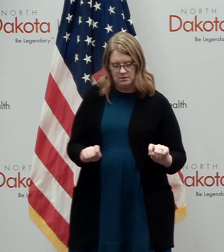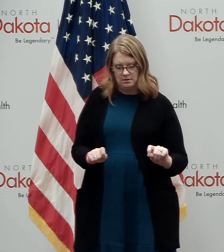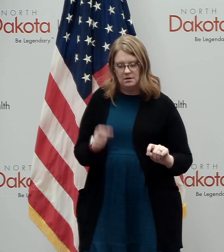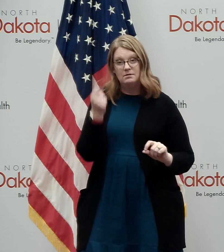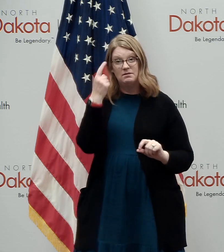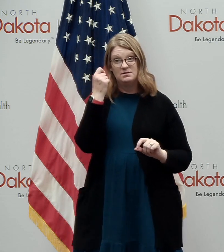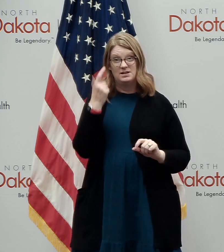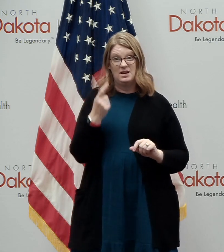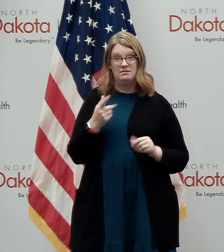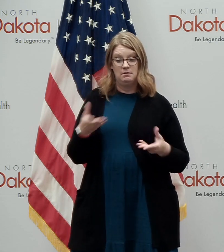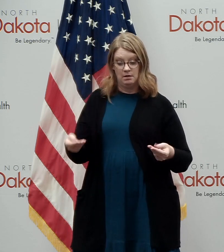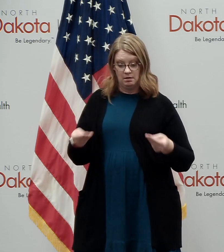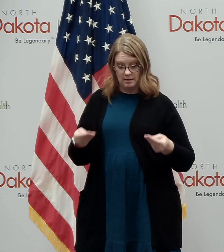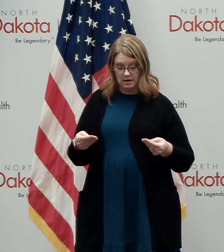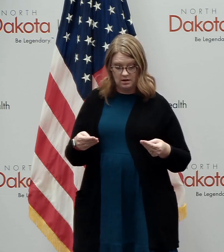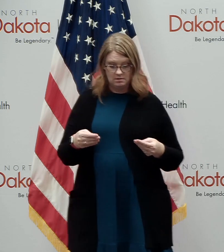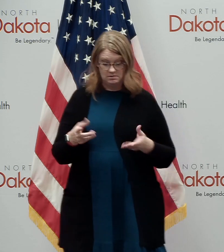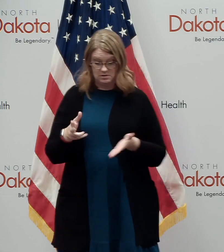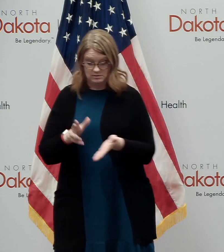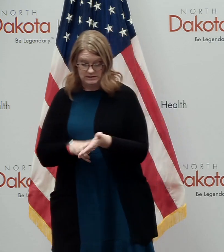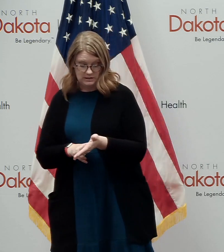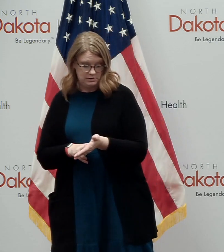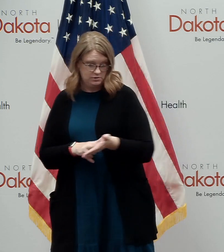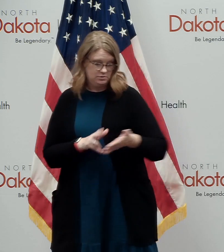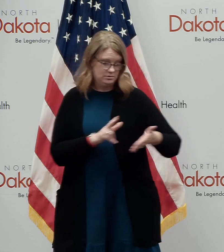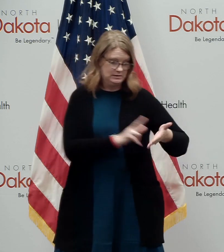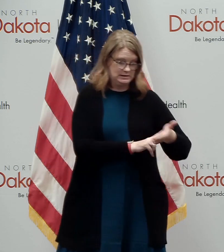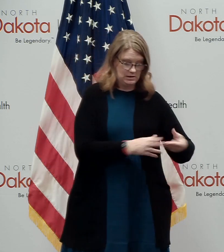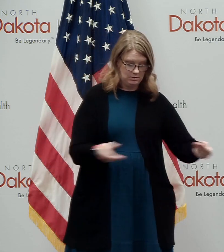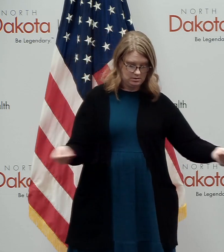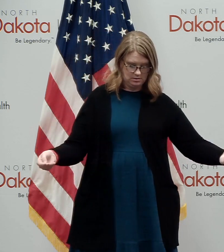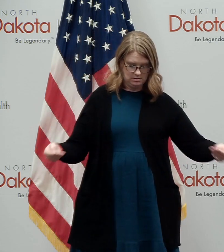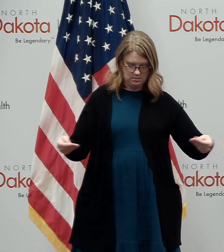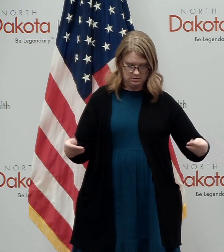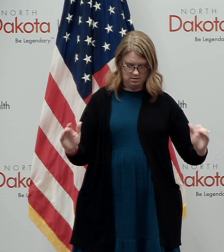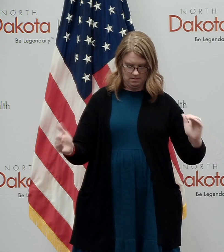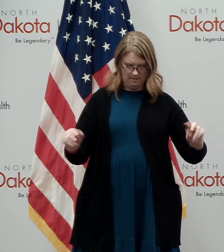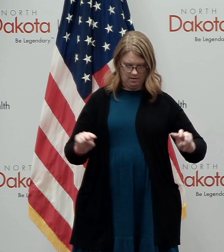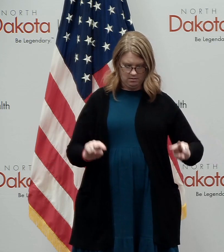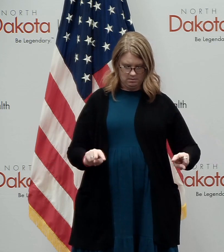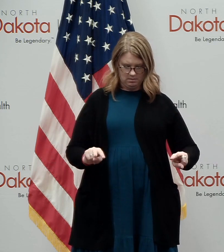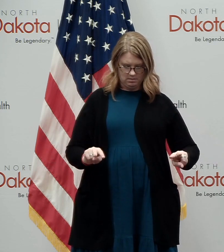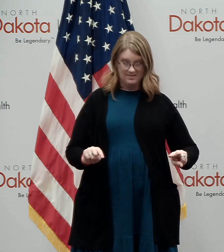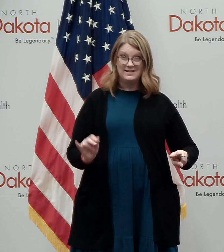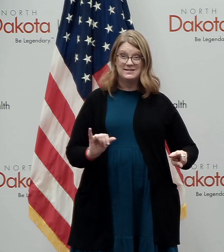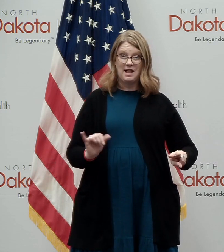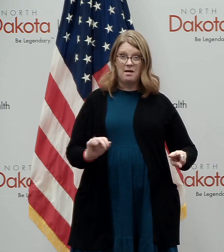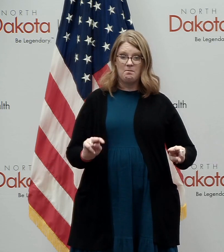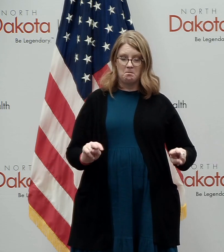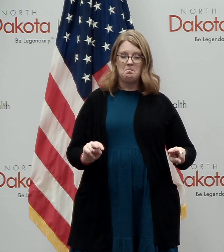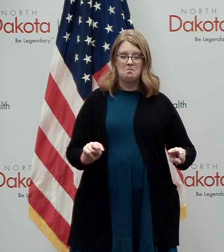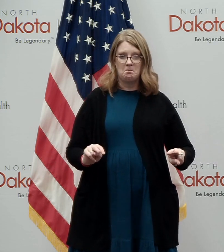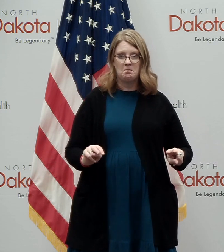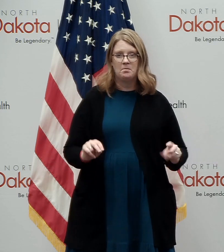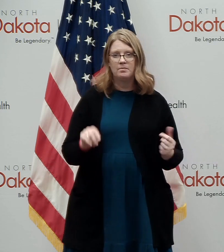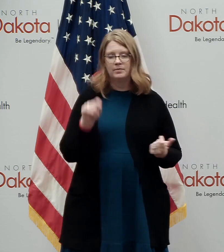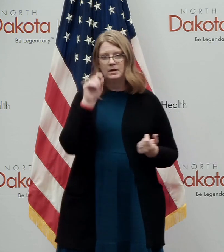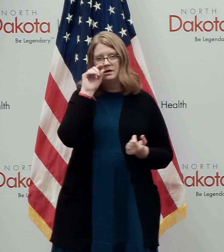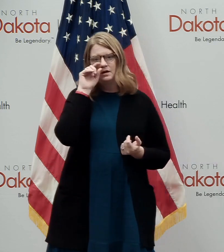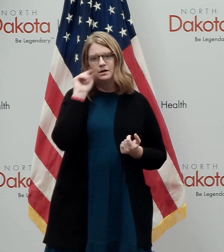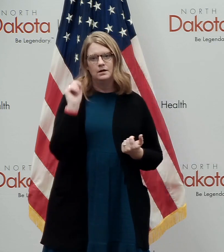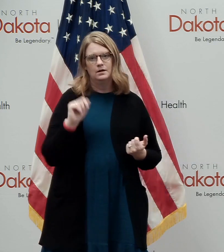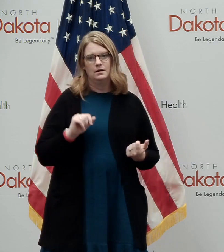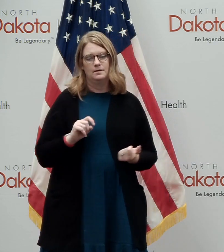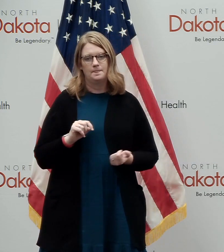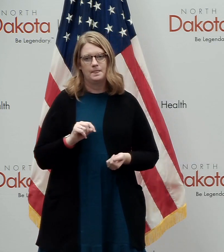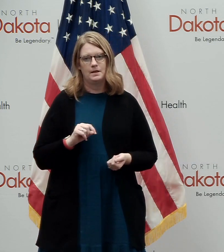are compared, and it does help with the integrity of the election. And so even though